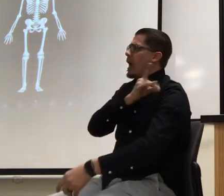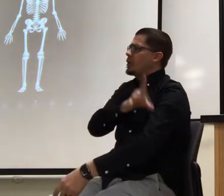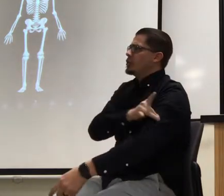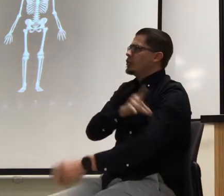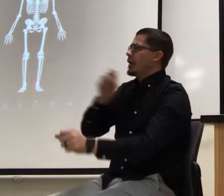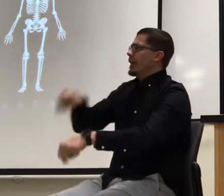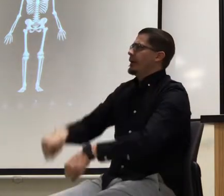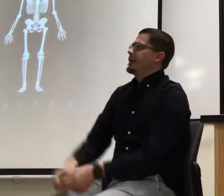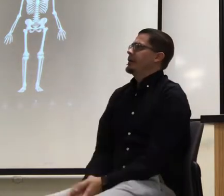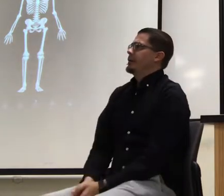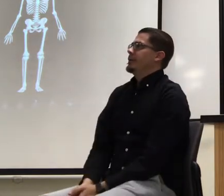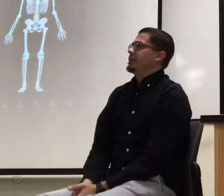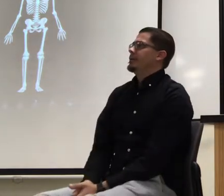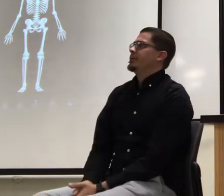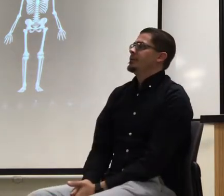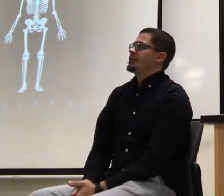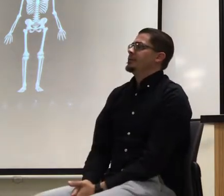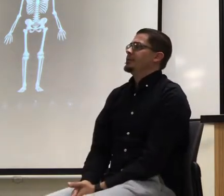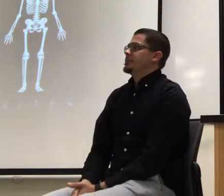action,